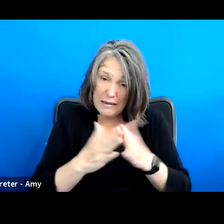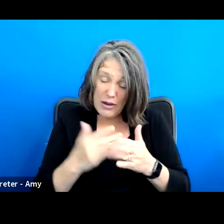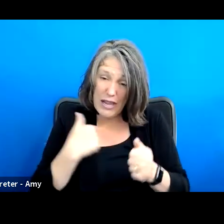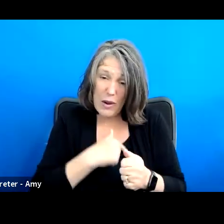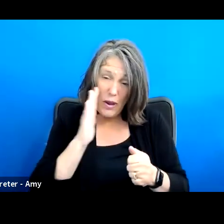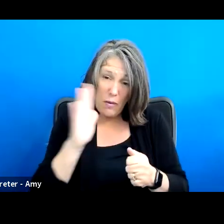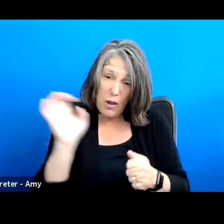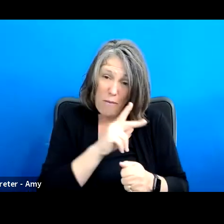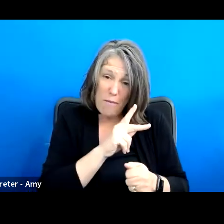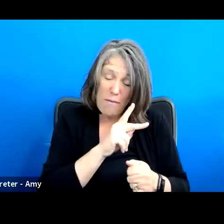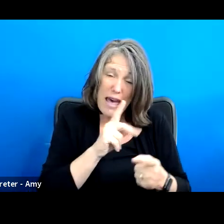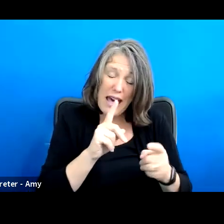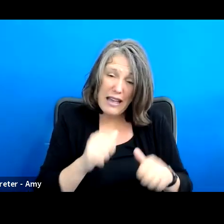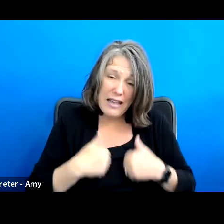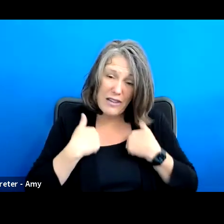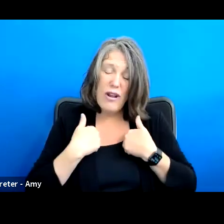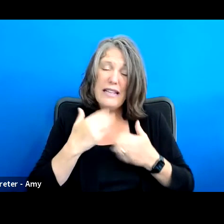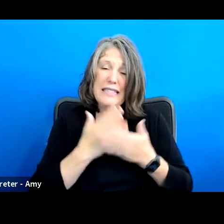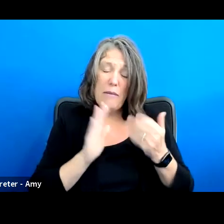and address some of their